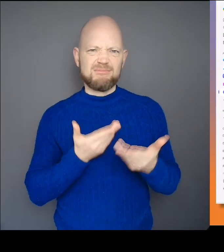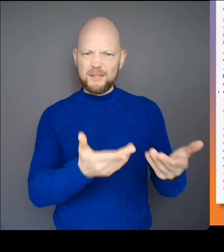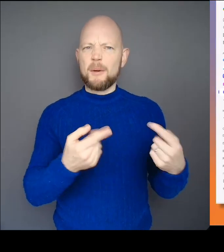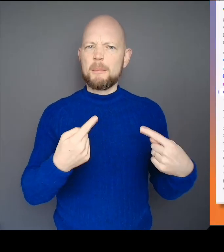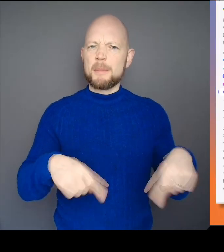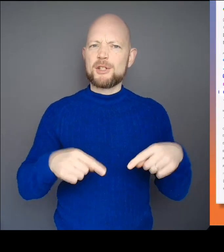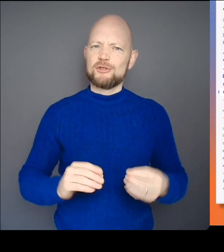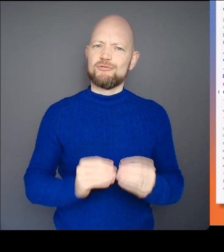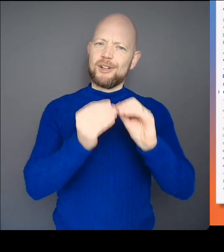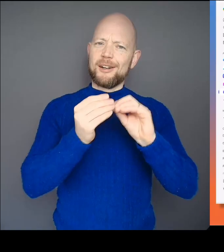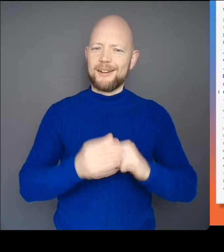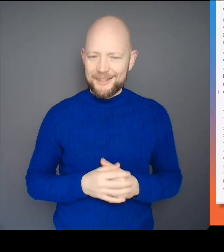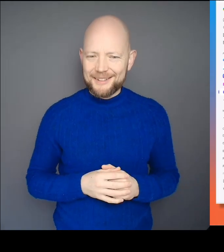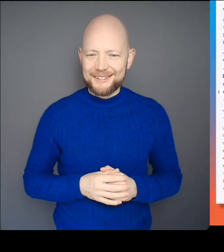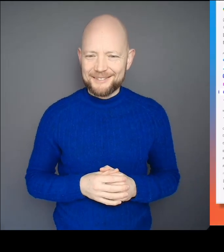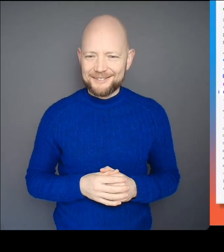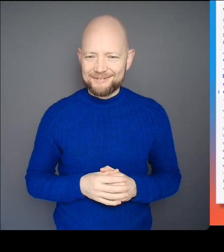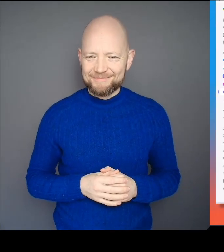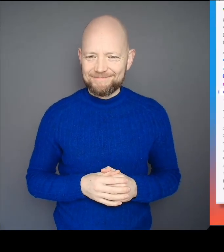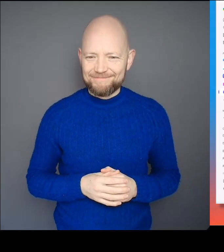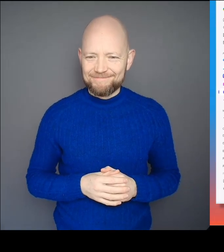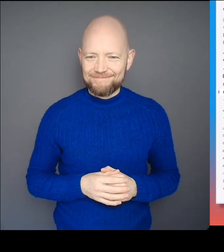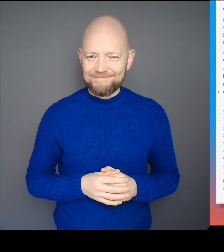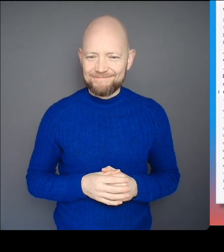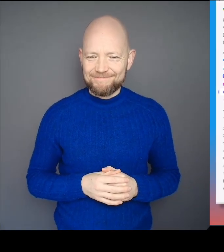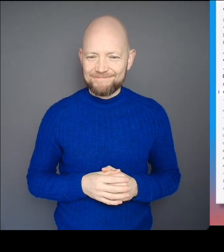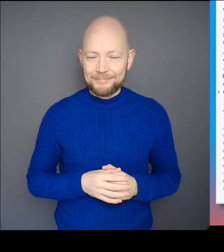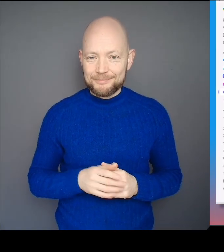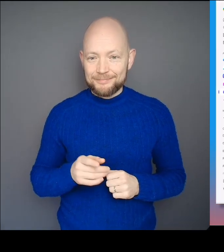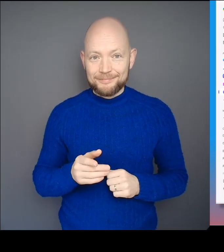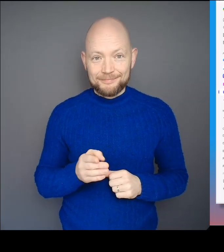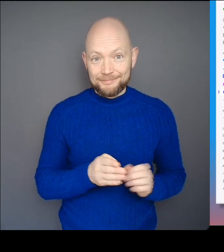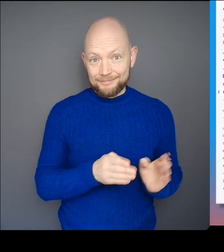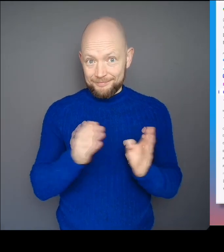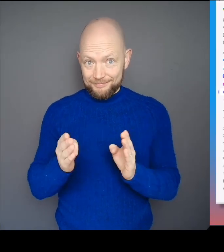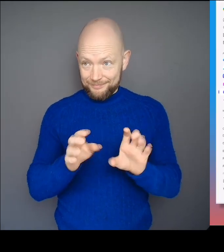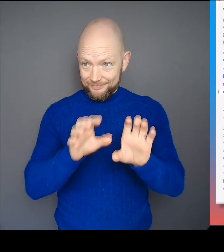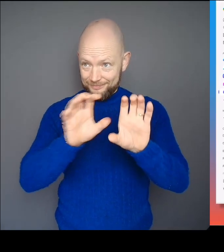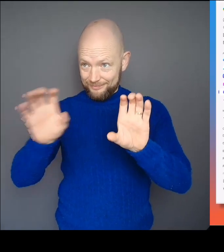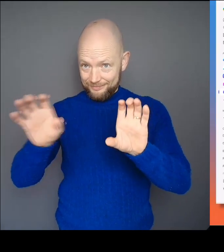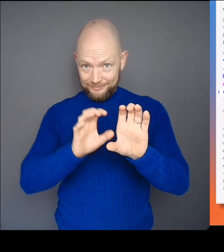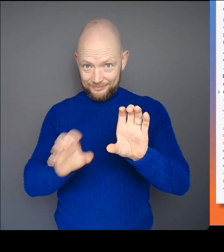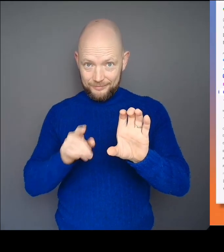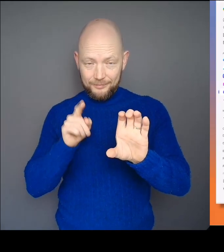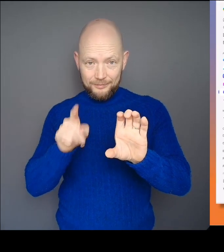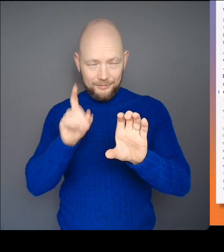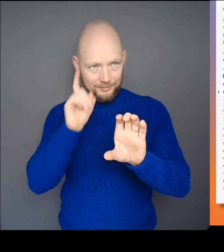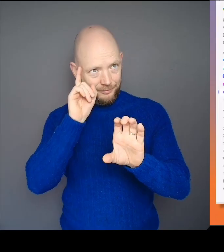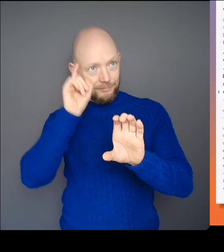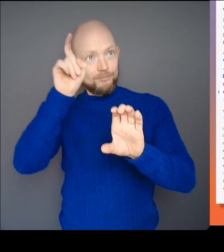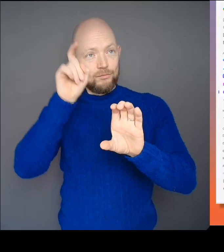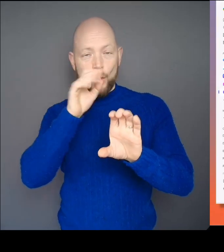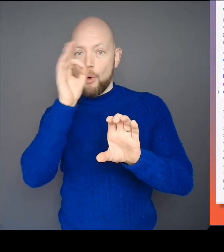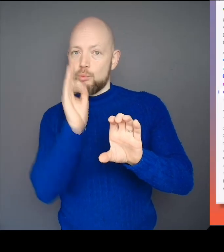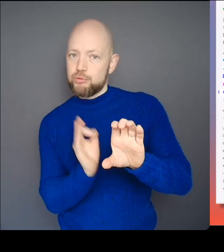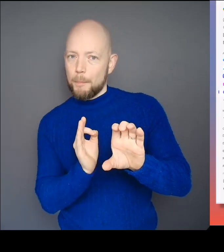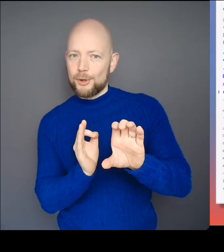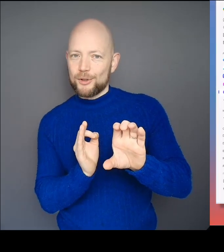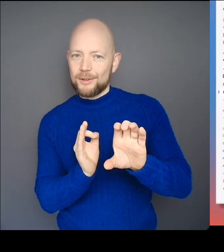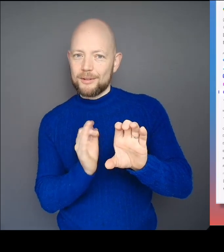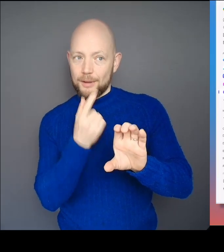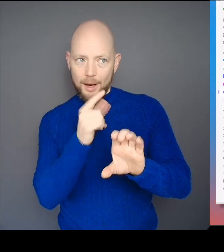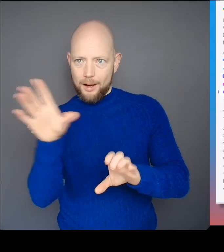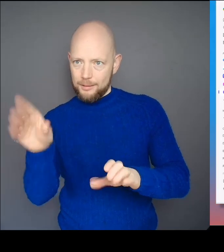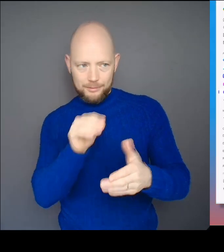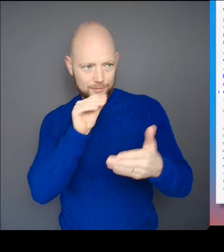create images with this one. So I'm going to toggle that one on. Now our suggested prompts are these buttons that sit underneath here, and it has picked those